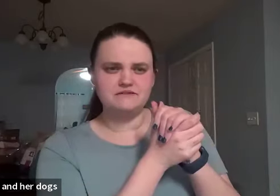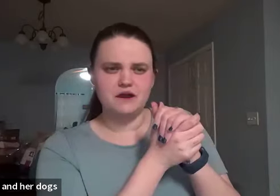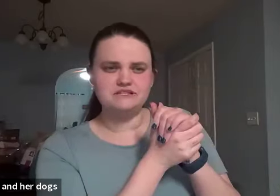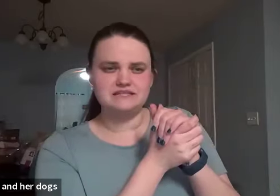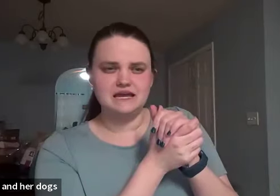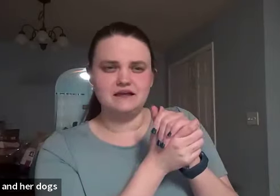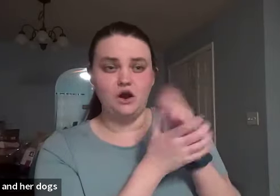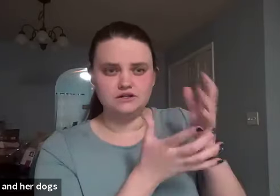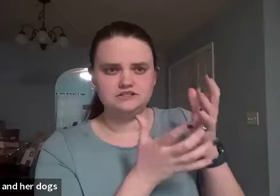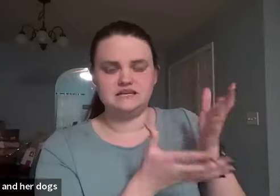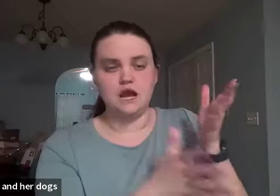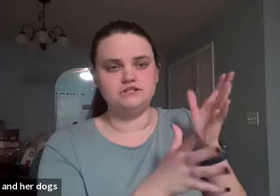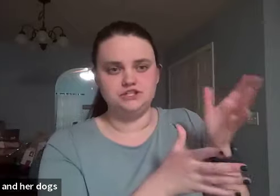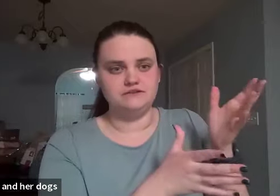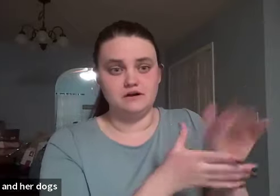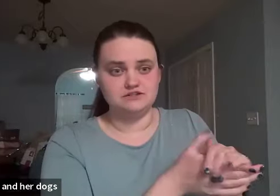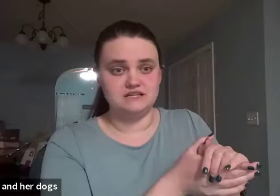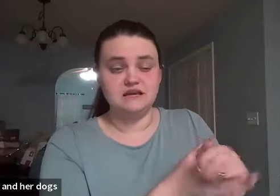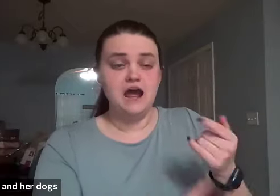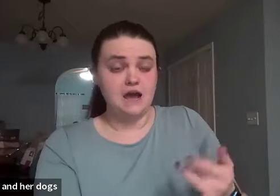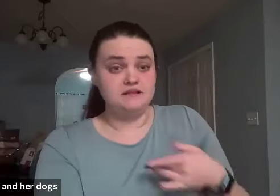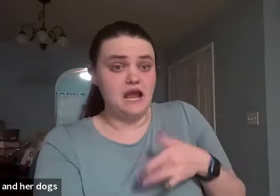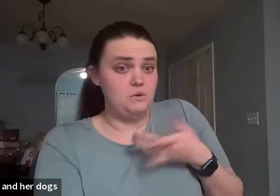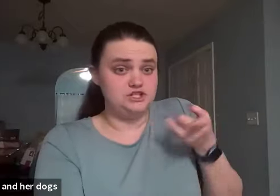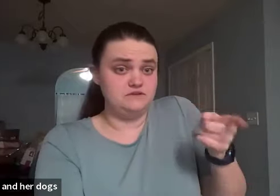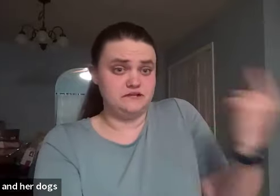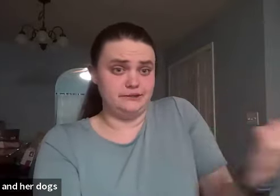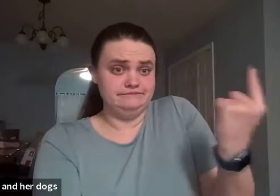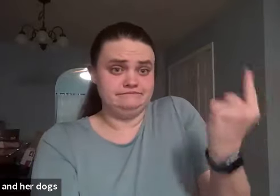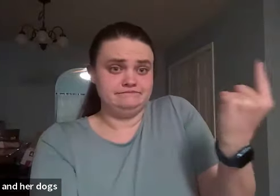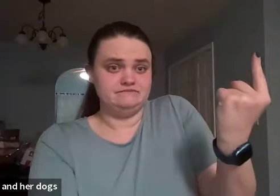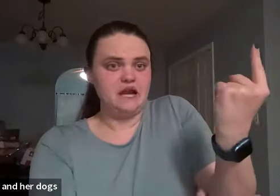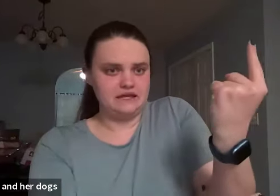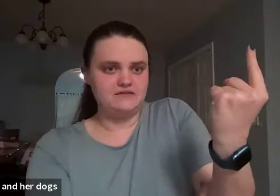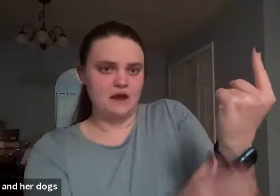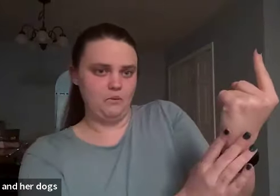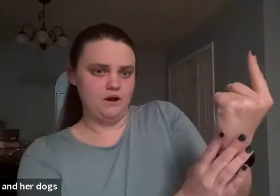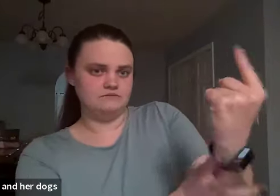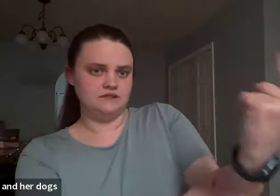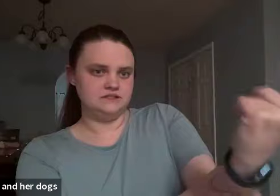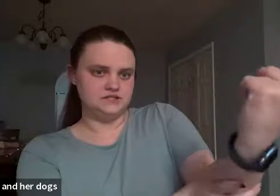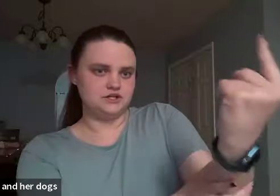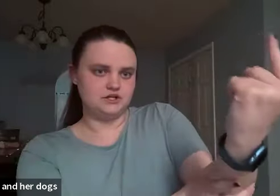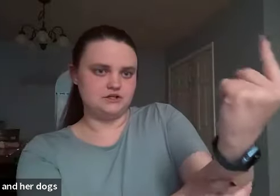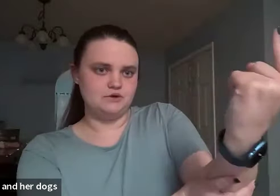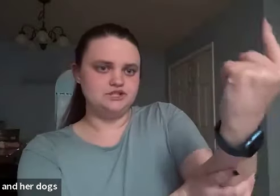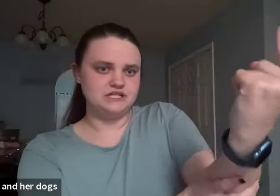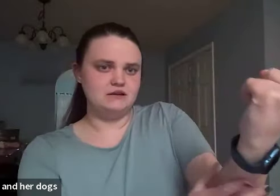like if I were to say like ostracized, like I don't want you to feel ostracized, I'd be like, I don't want you to feel like, again, that one circular motion, it'd